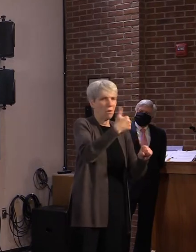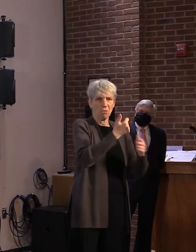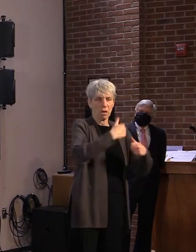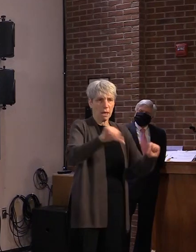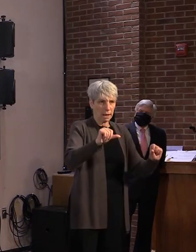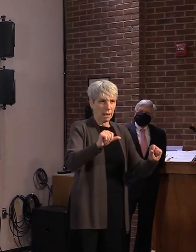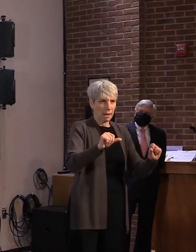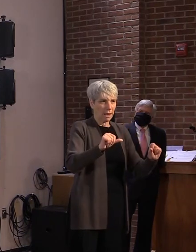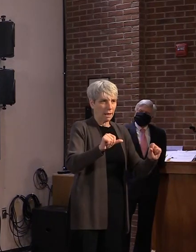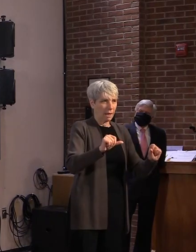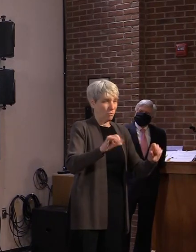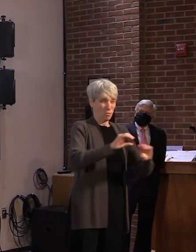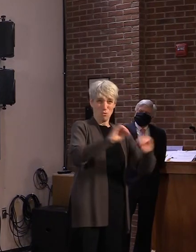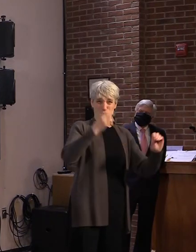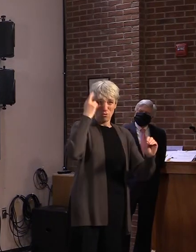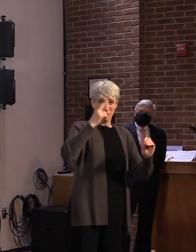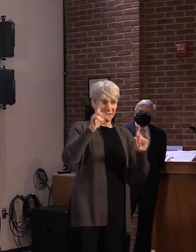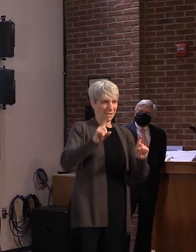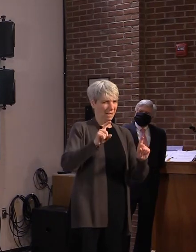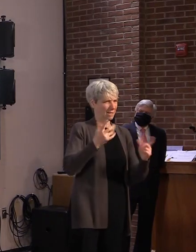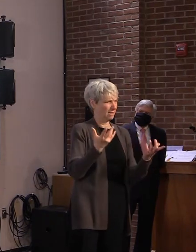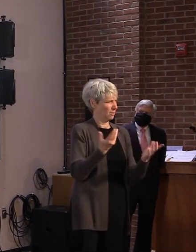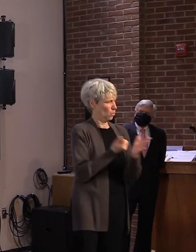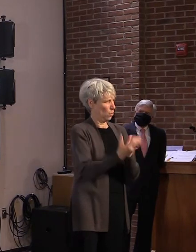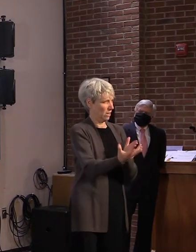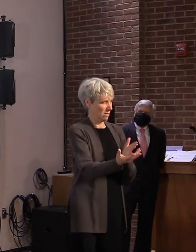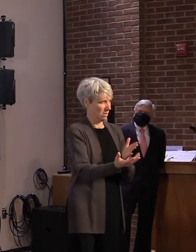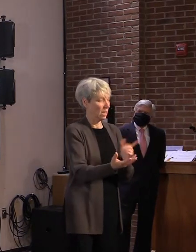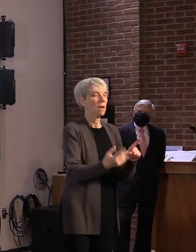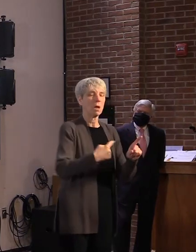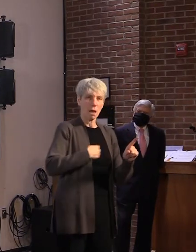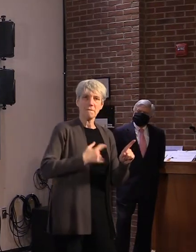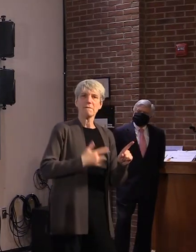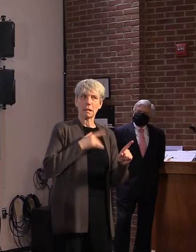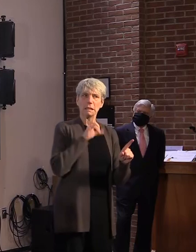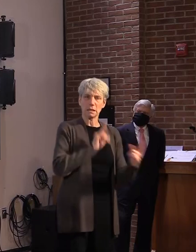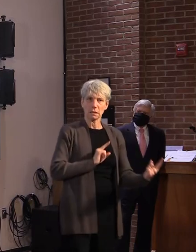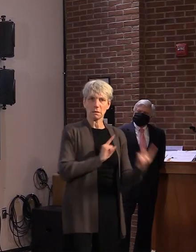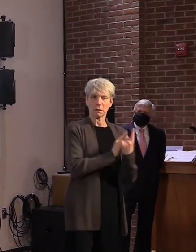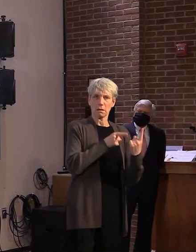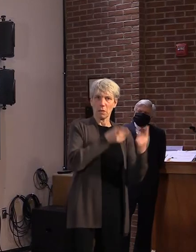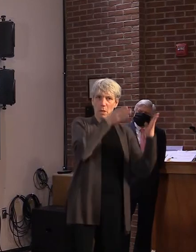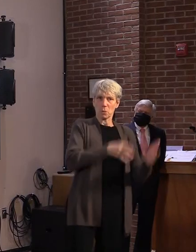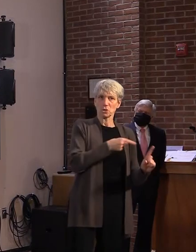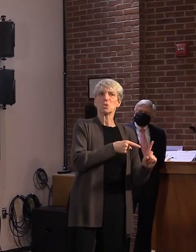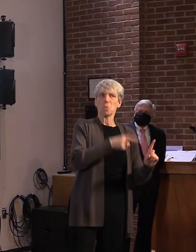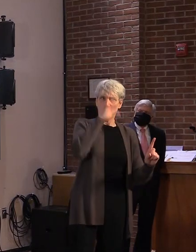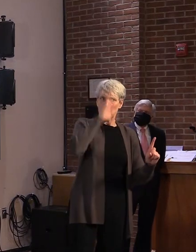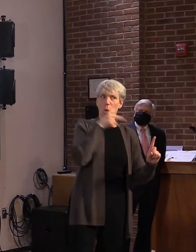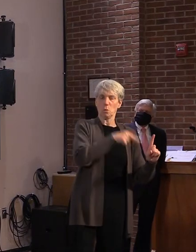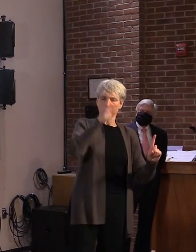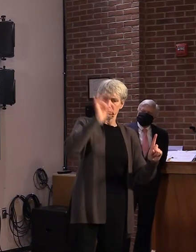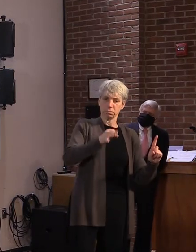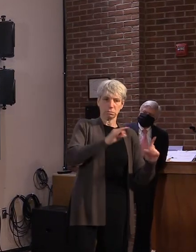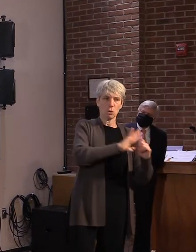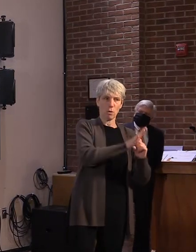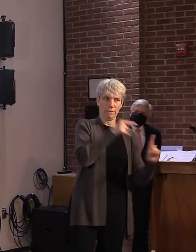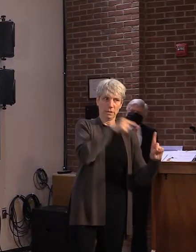you think you've had exposure to SARS-CoV-2 virus, even though you may not have actually been